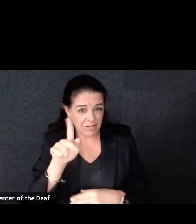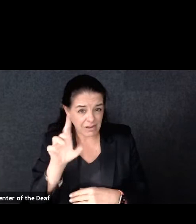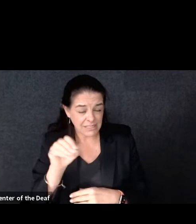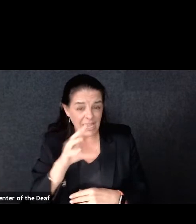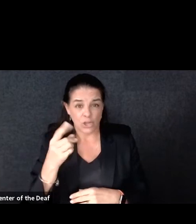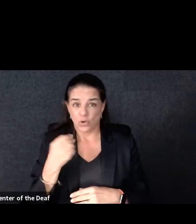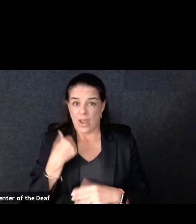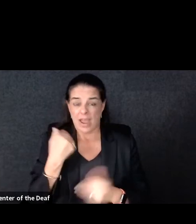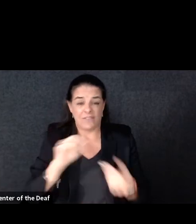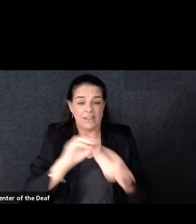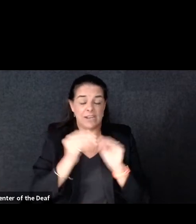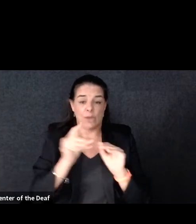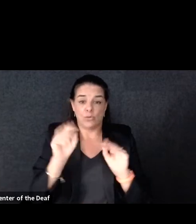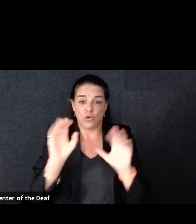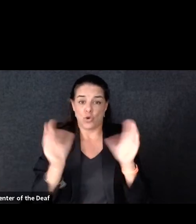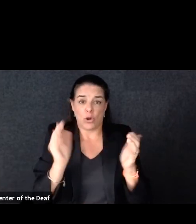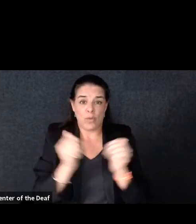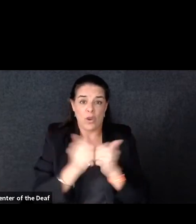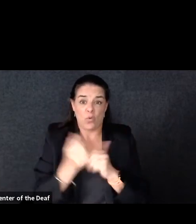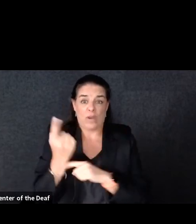comparative numbers to recent years?